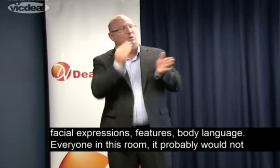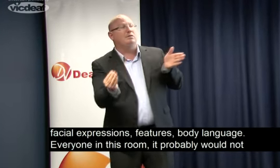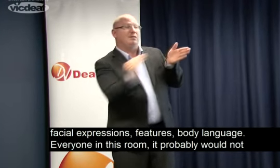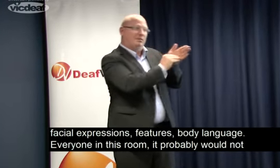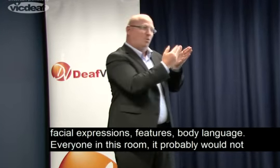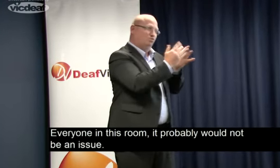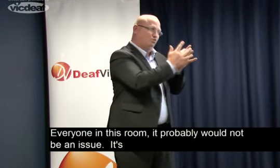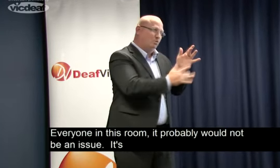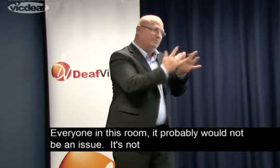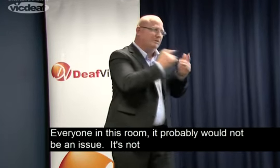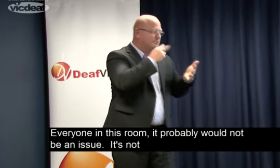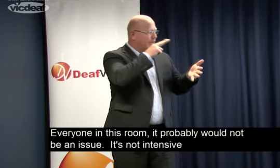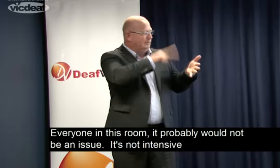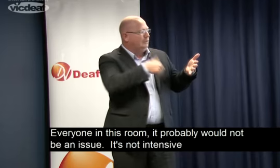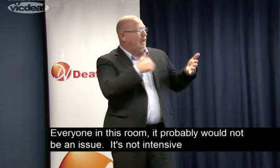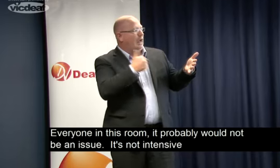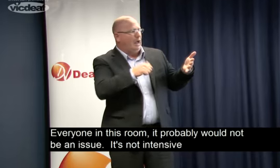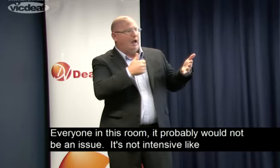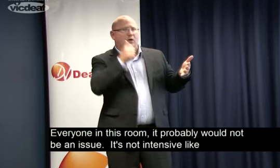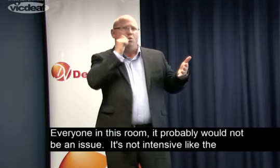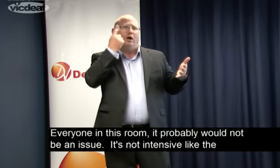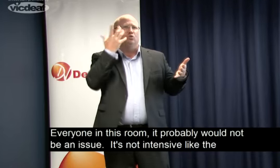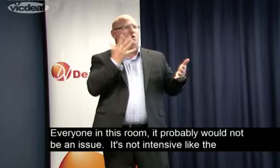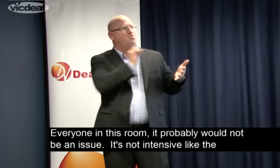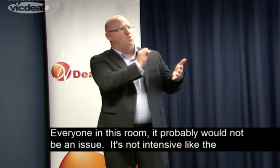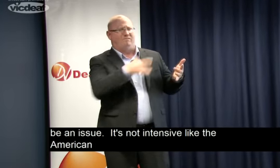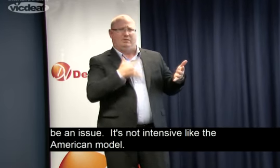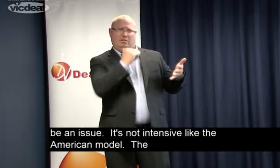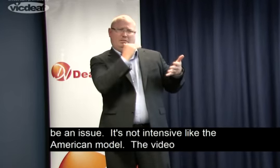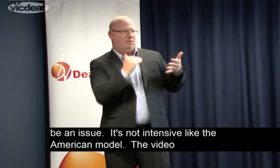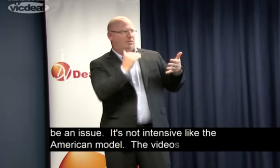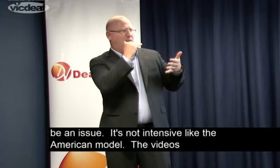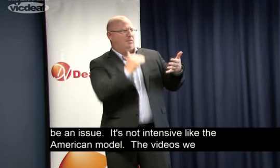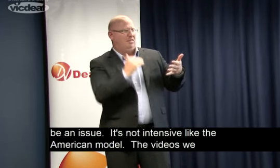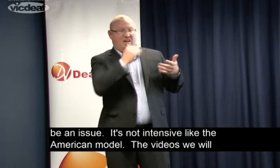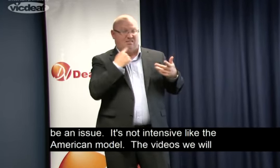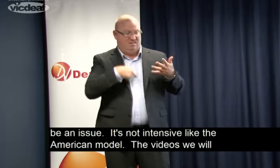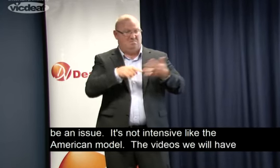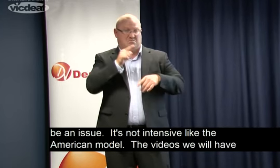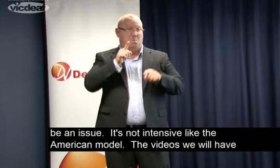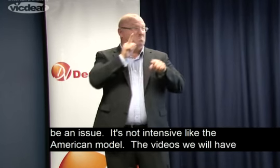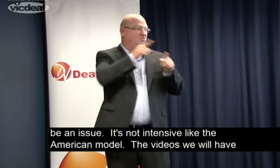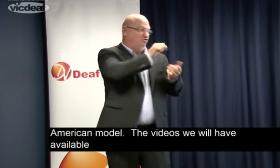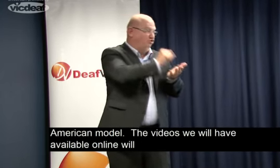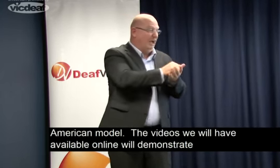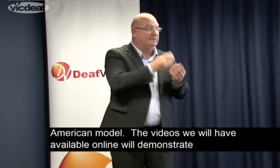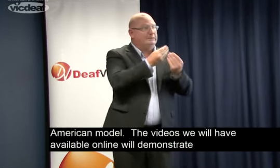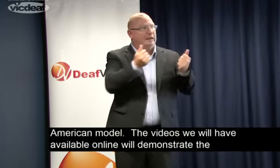The videos that we will have available online will demonstrate the various categories we're looking at and give you an idea about where you might fit into the